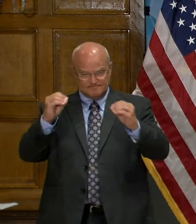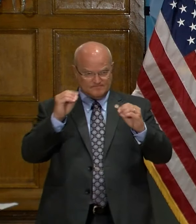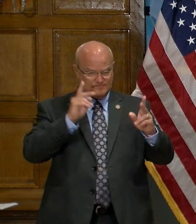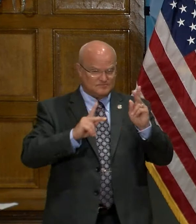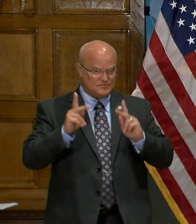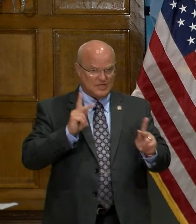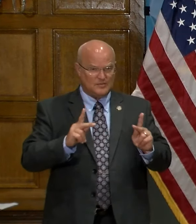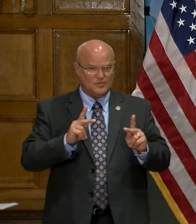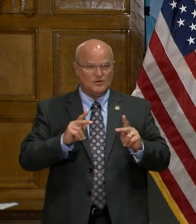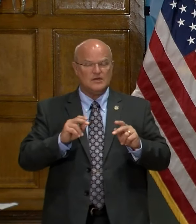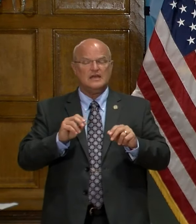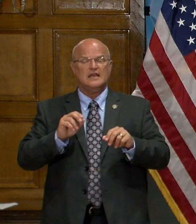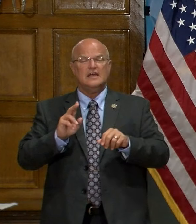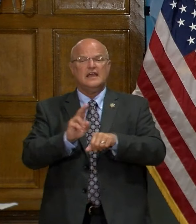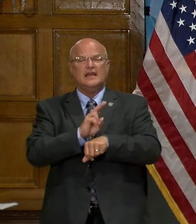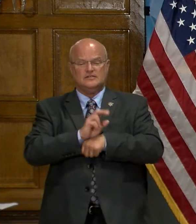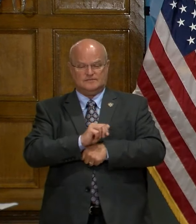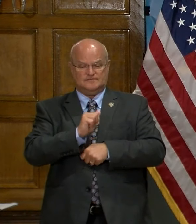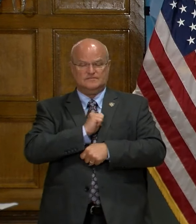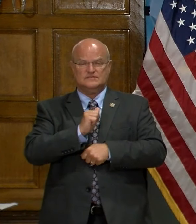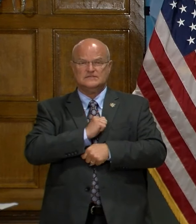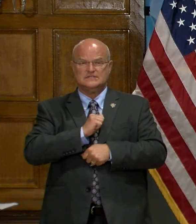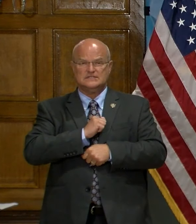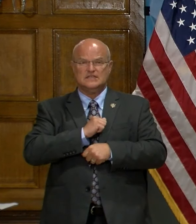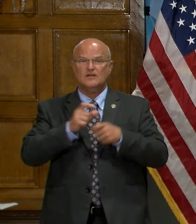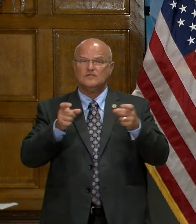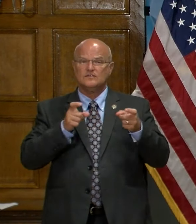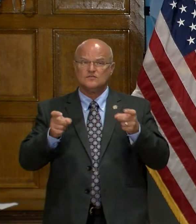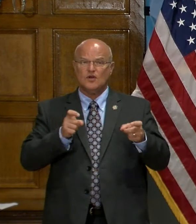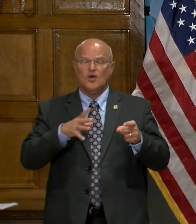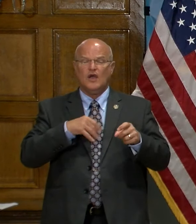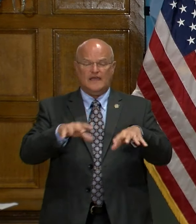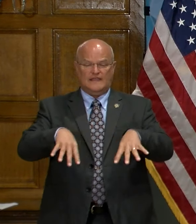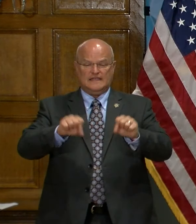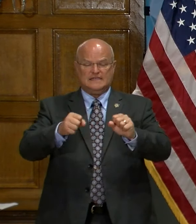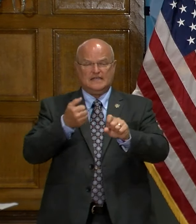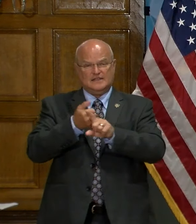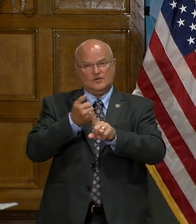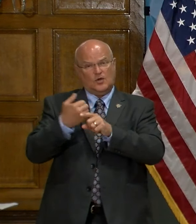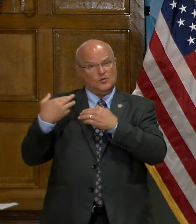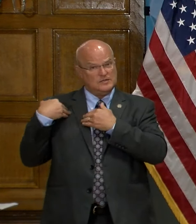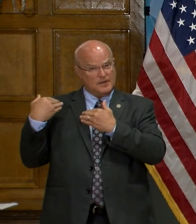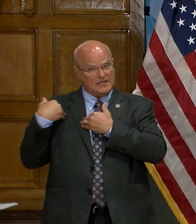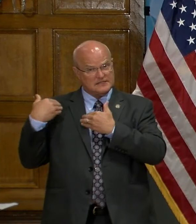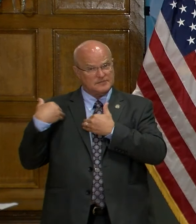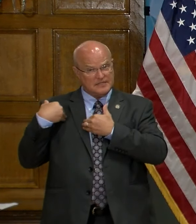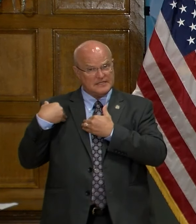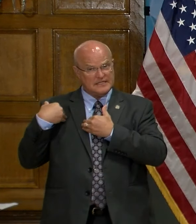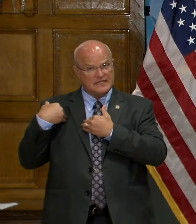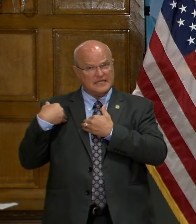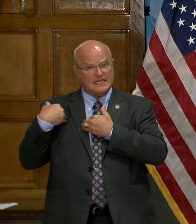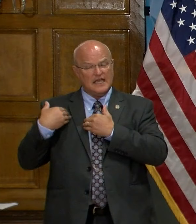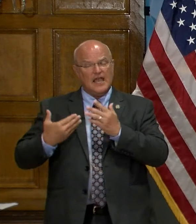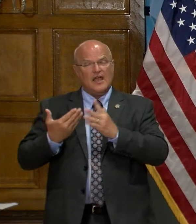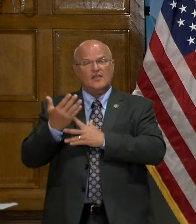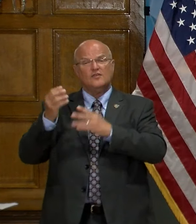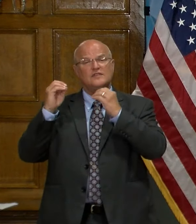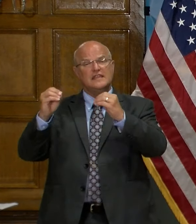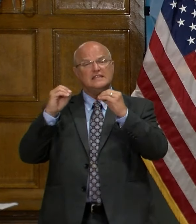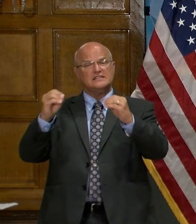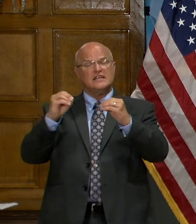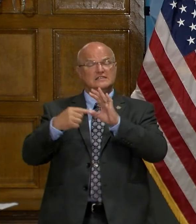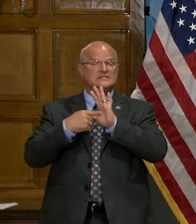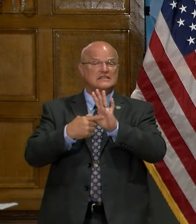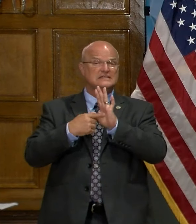they exercise self-discipline, that they take their own responsibility, and through that education,